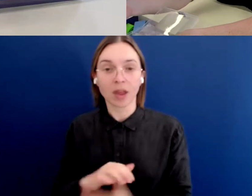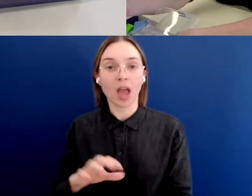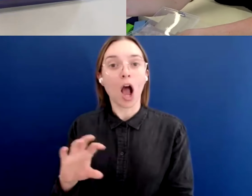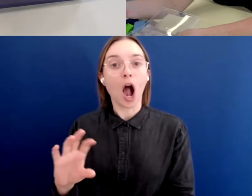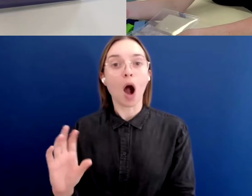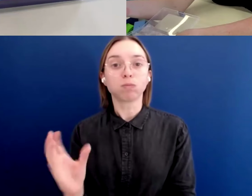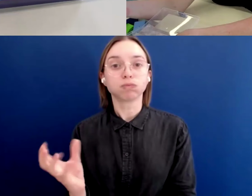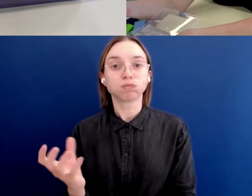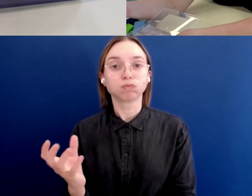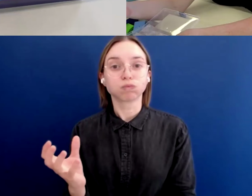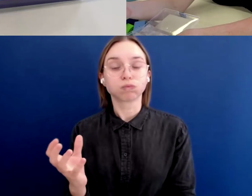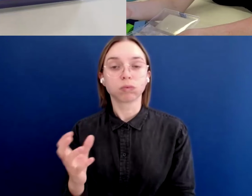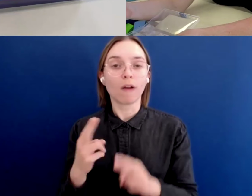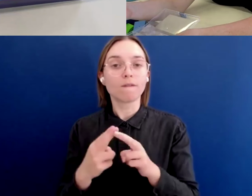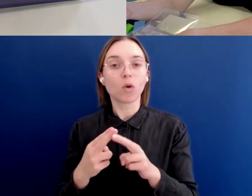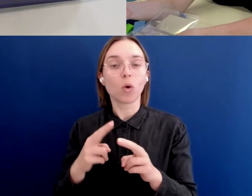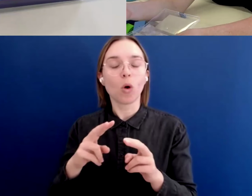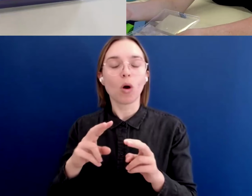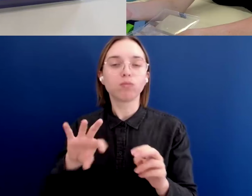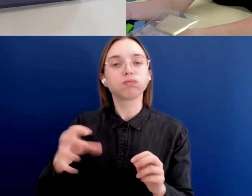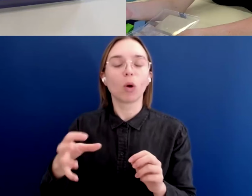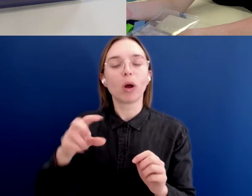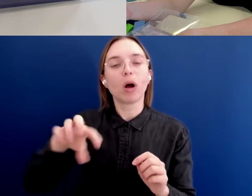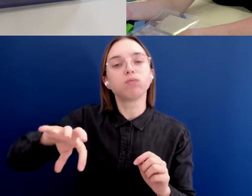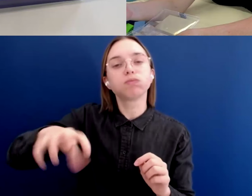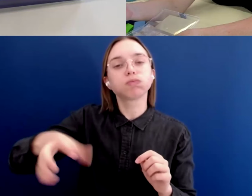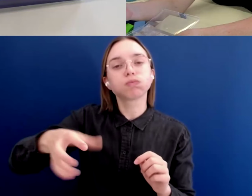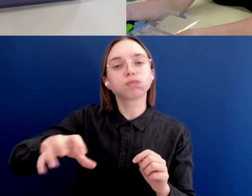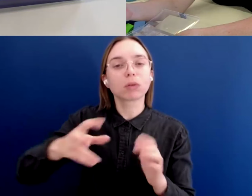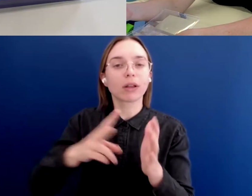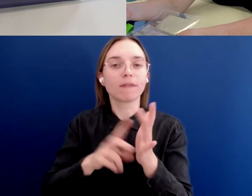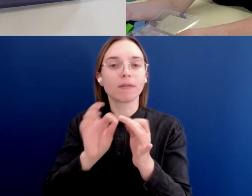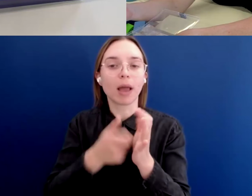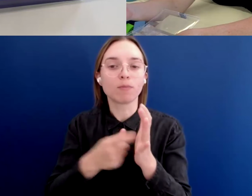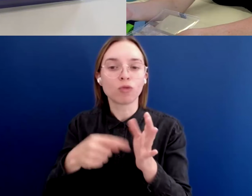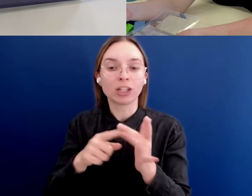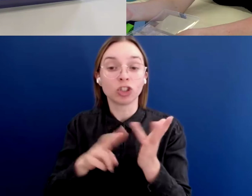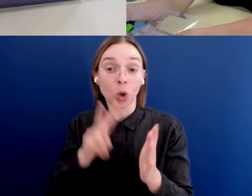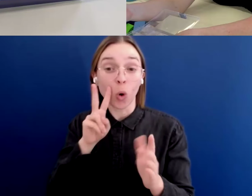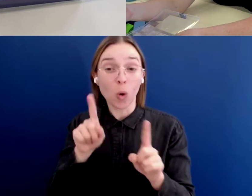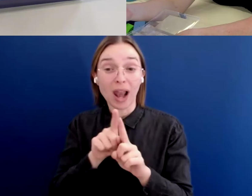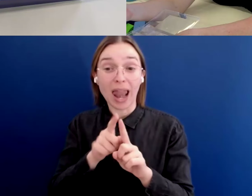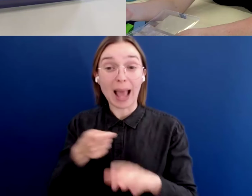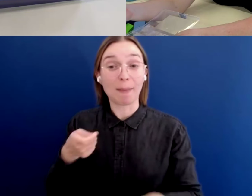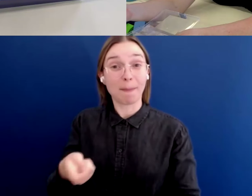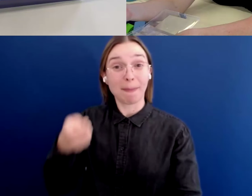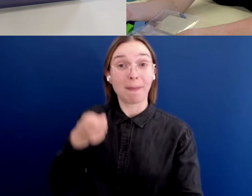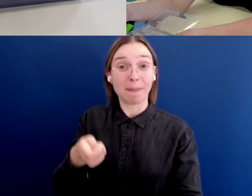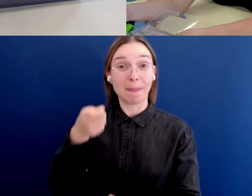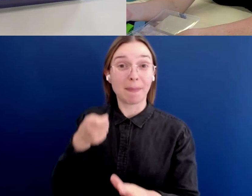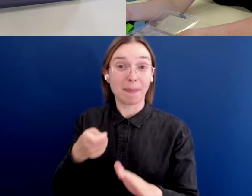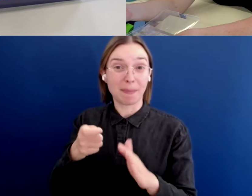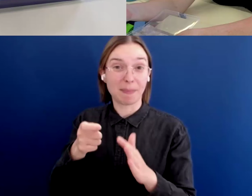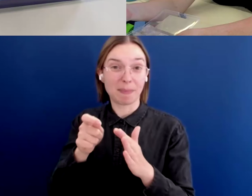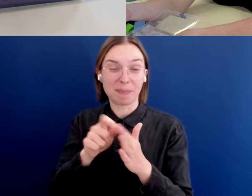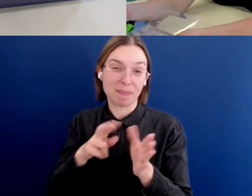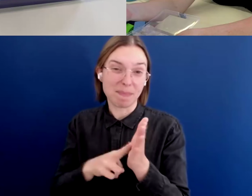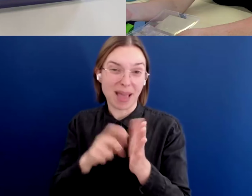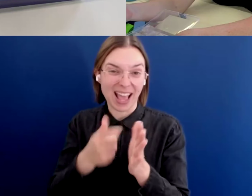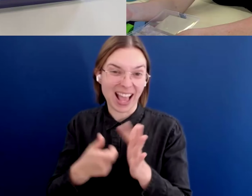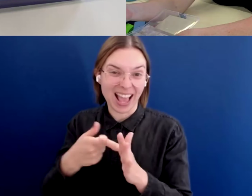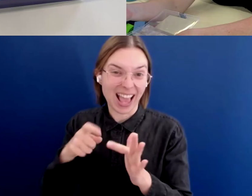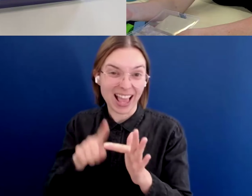motor. It's like a little pancake. It's actually the same as what you have in your phone, your mobile phone